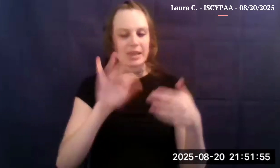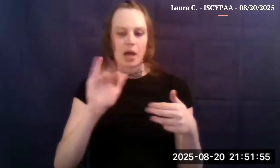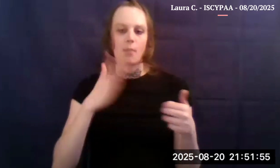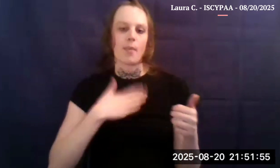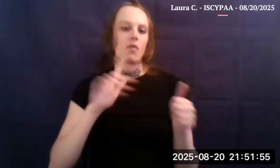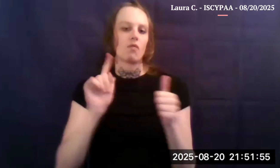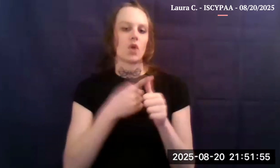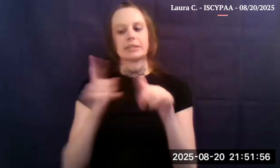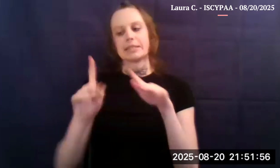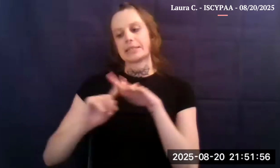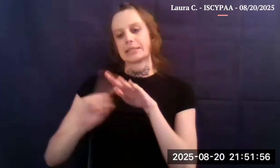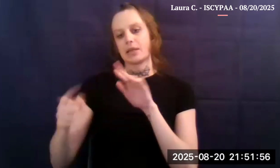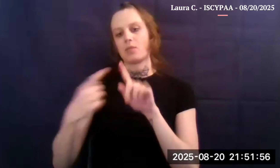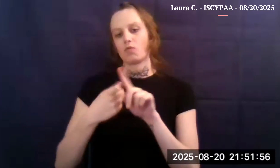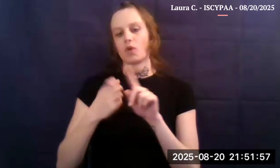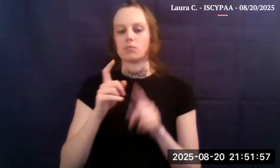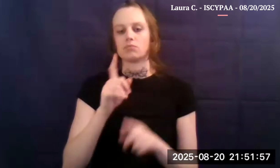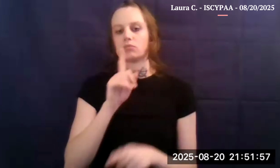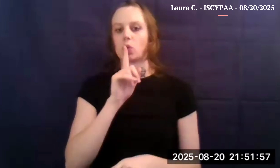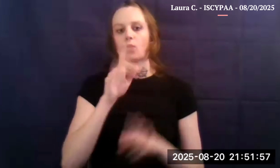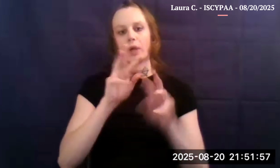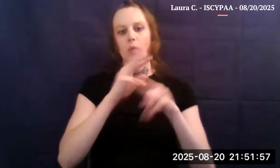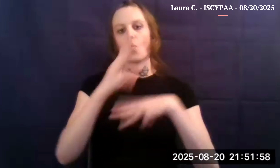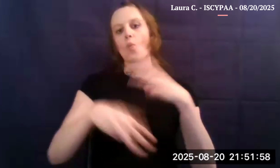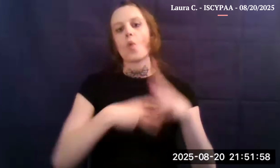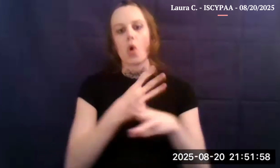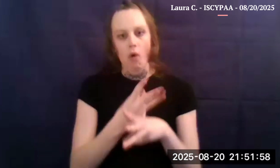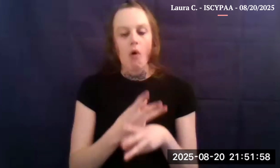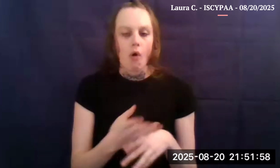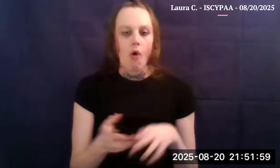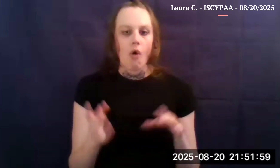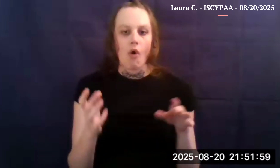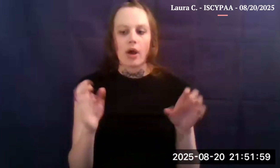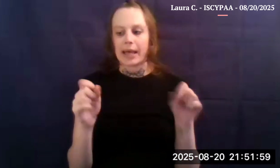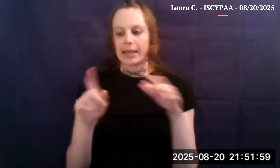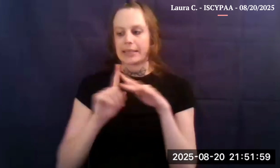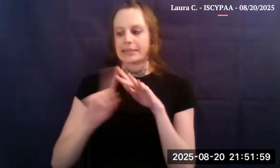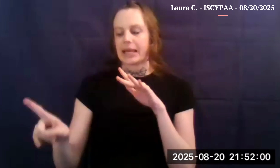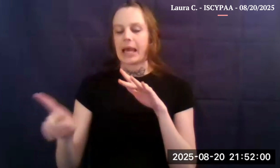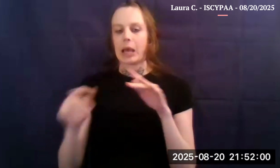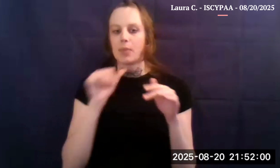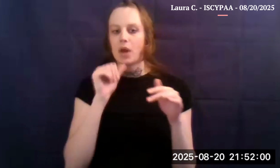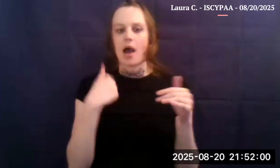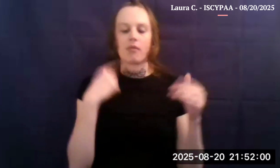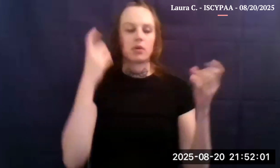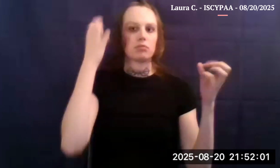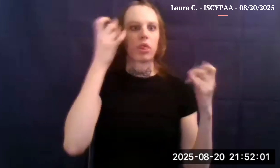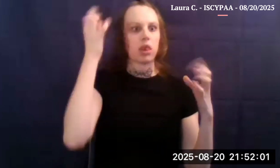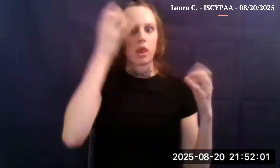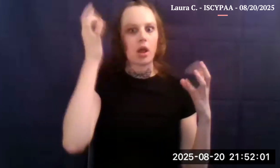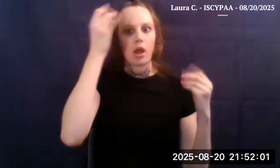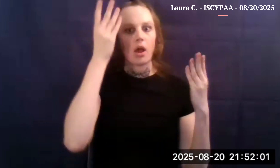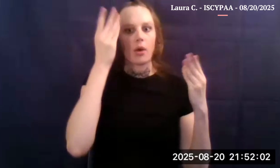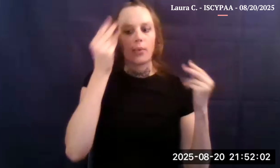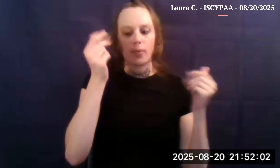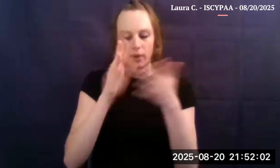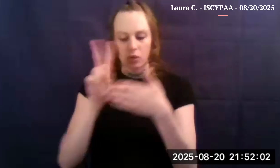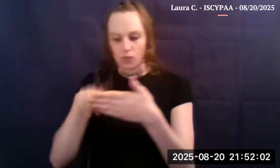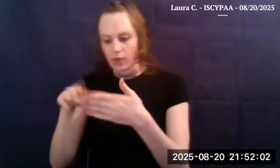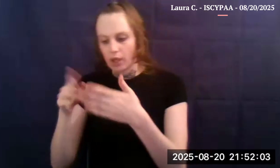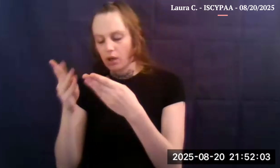didn't have all that noise and that clutter in my head, you know. And when I turned